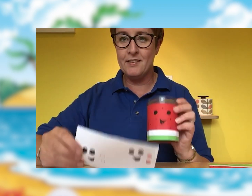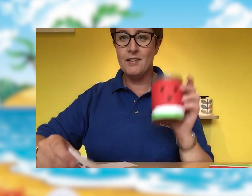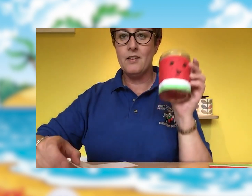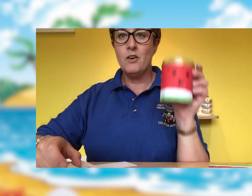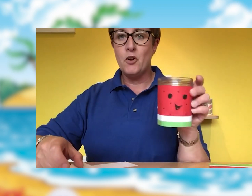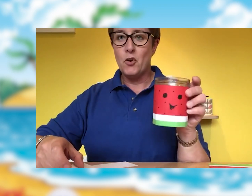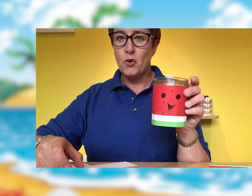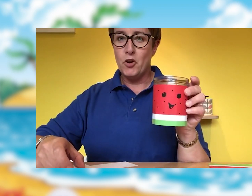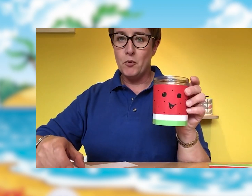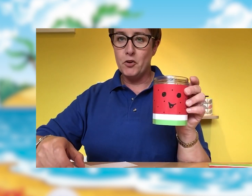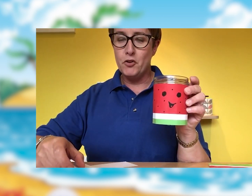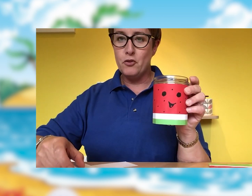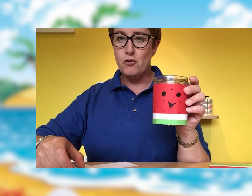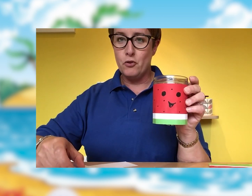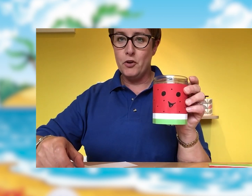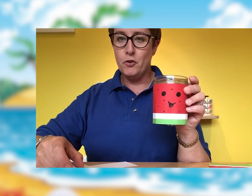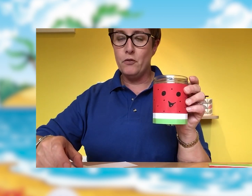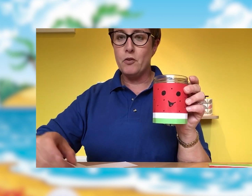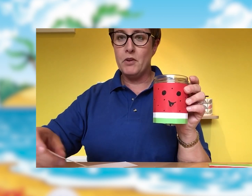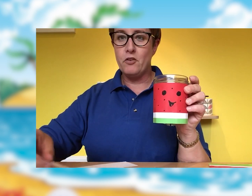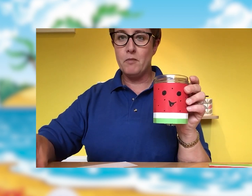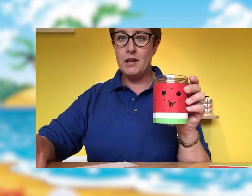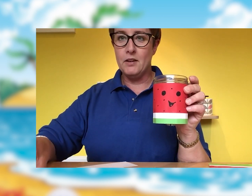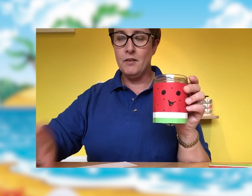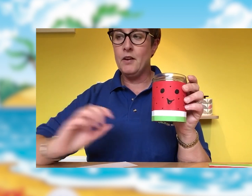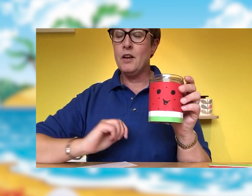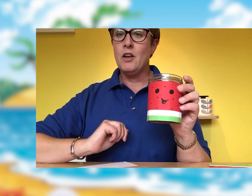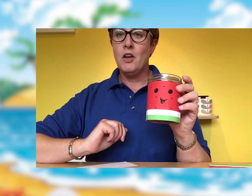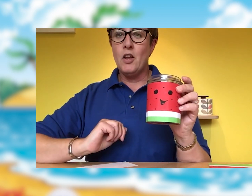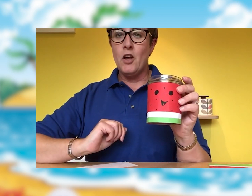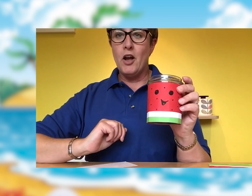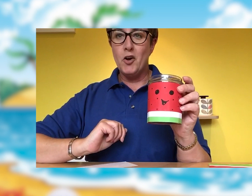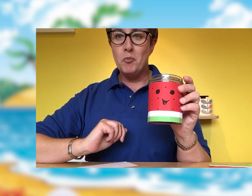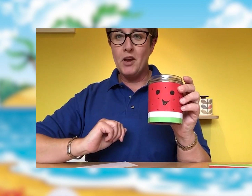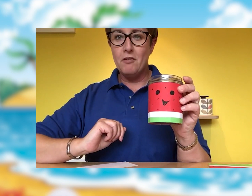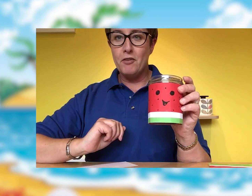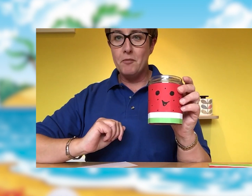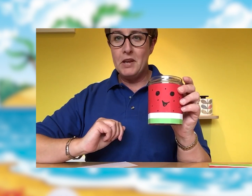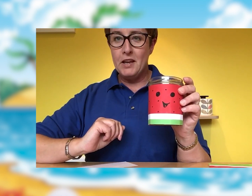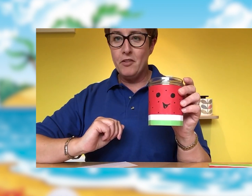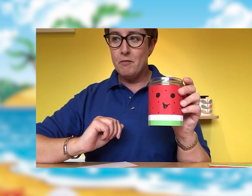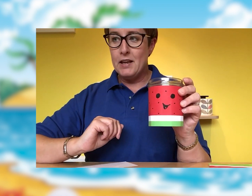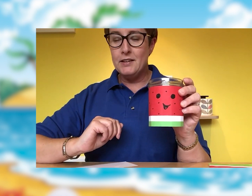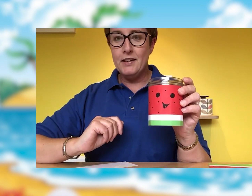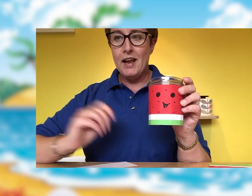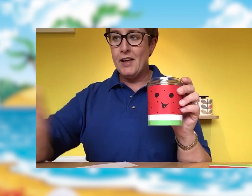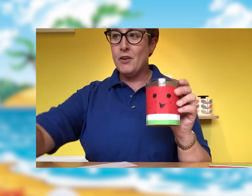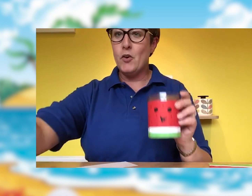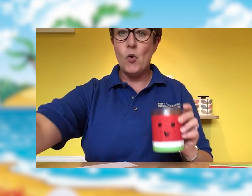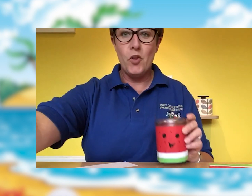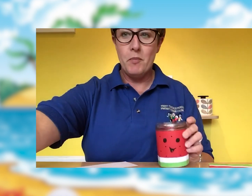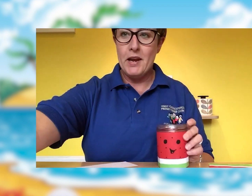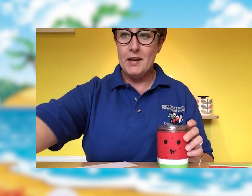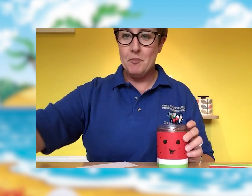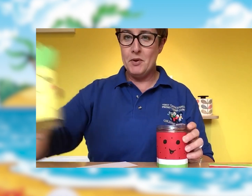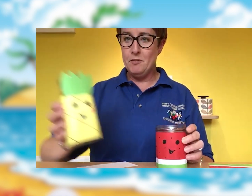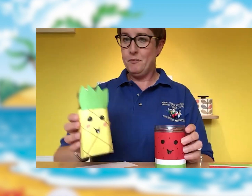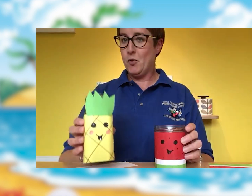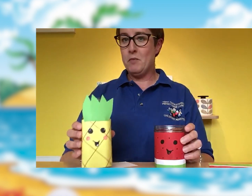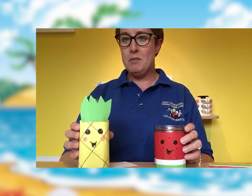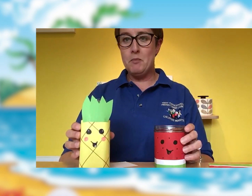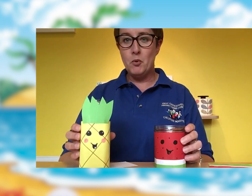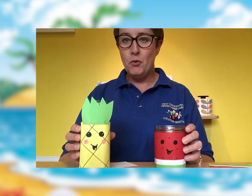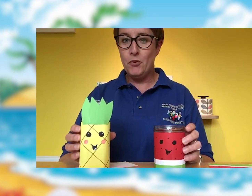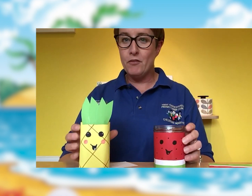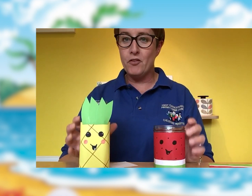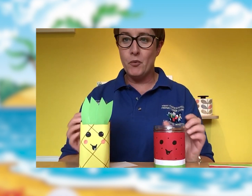face or you want to just draw it on for Mr. Melon. I hope you have fun making the melon or the pineapple,